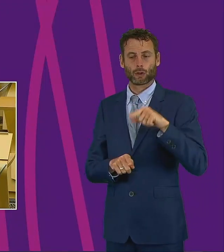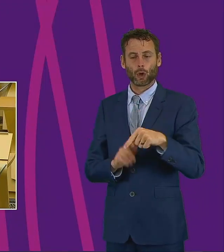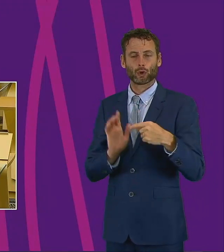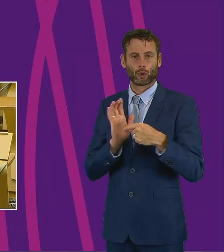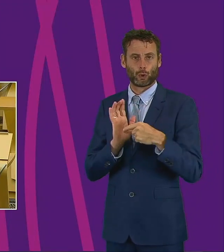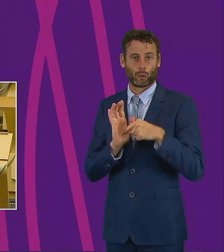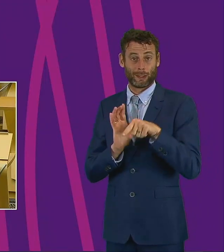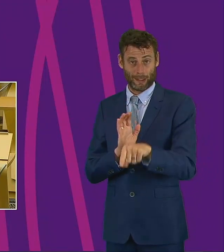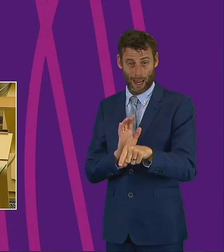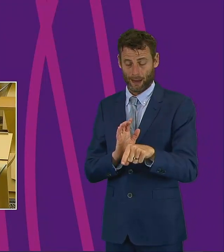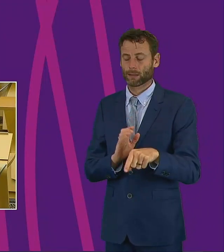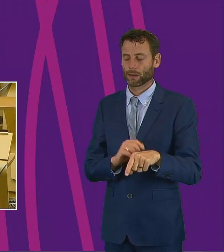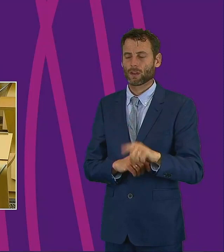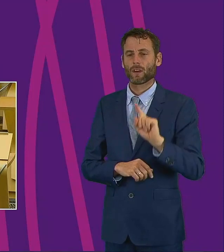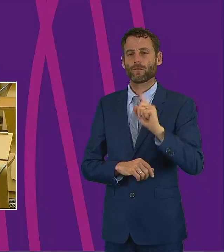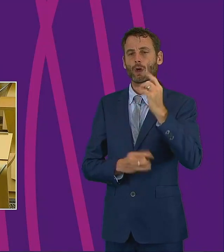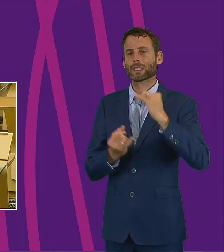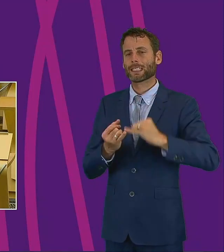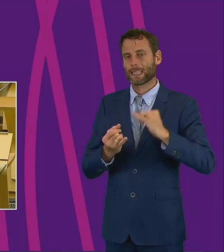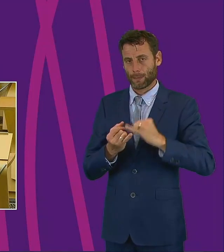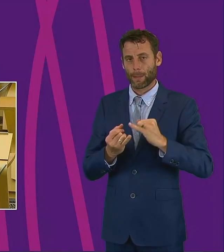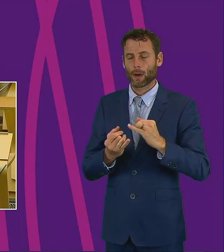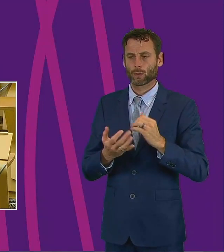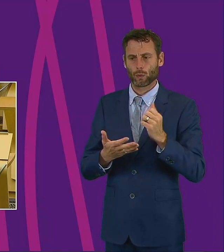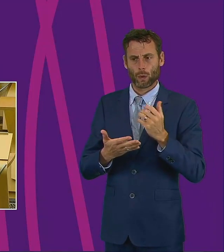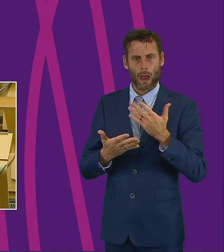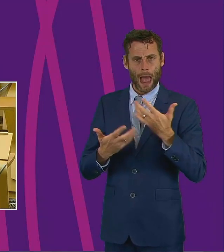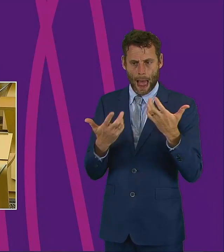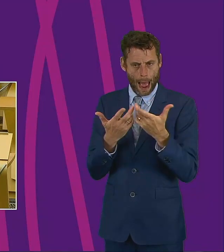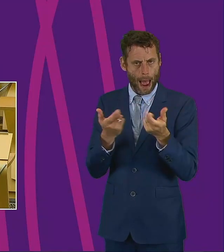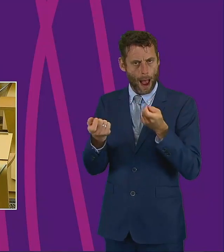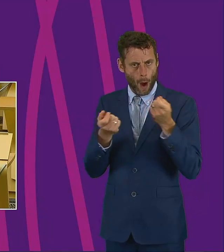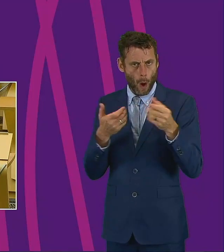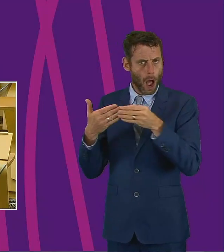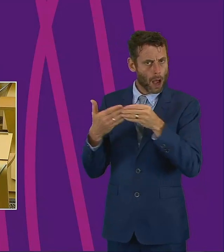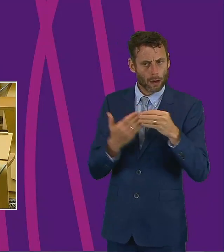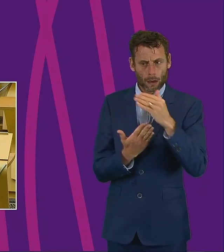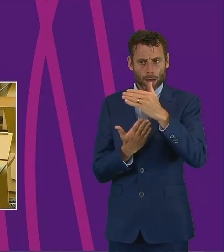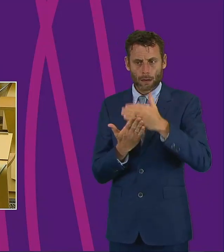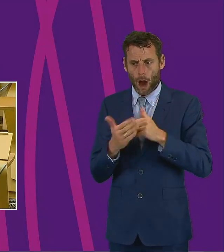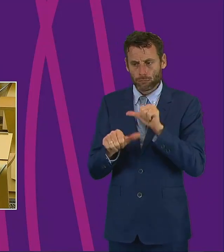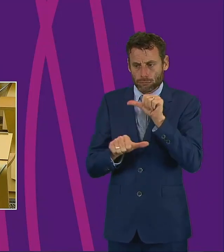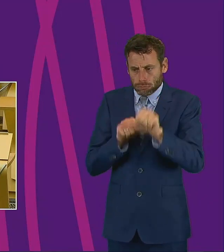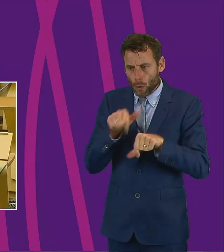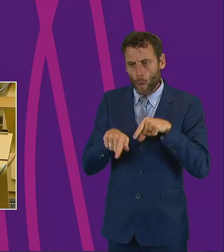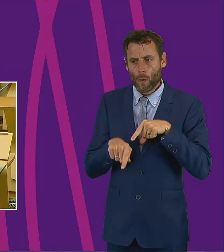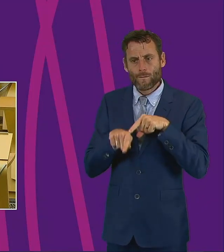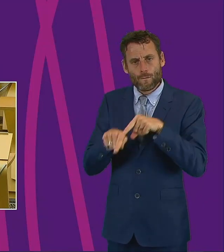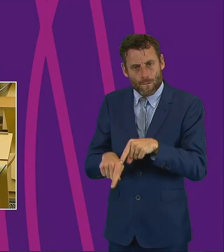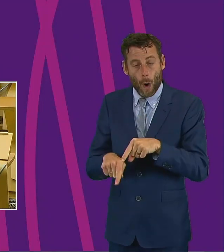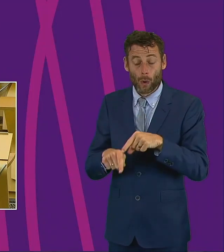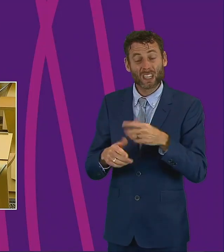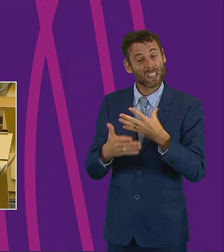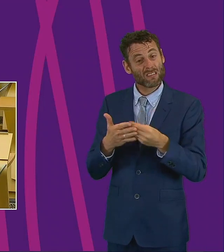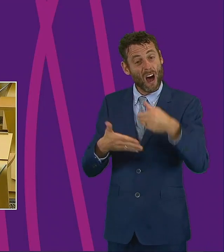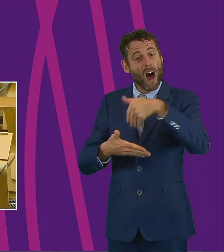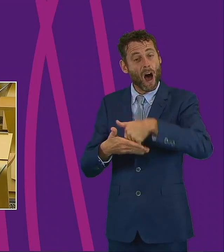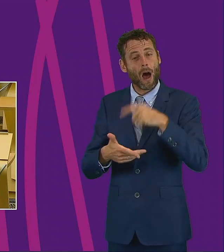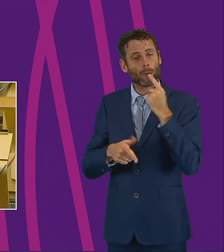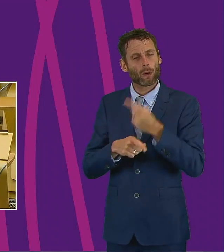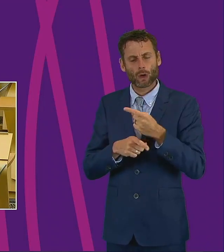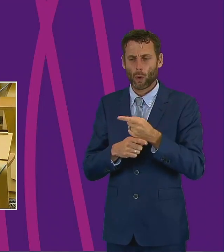still finalising some of the details of that, including around testing, and as I say, we will publish that